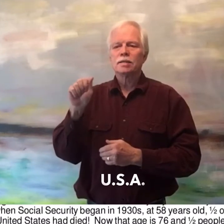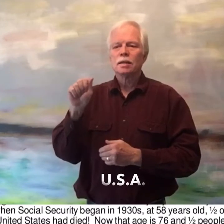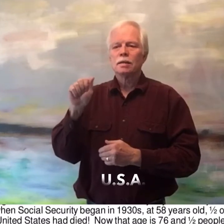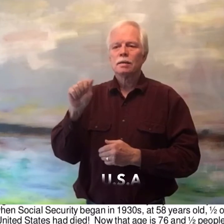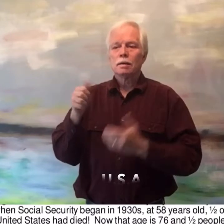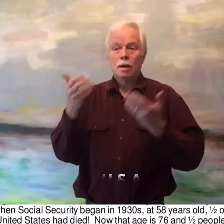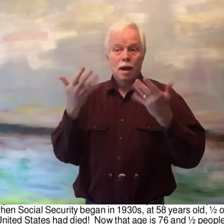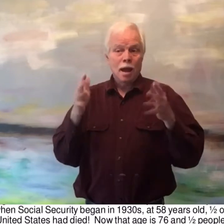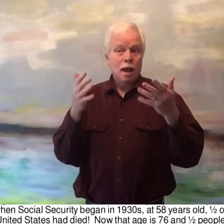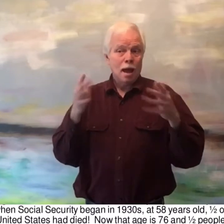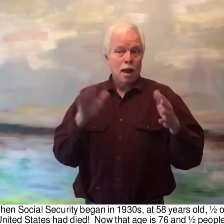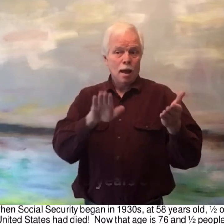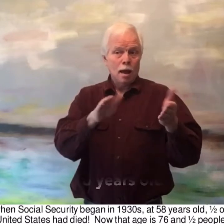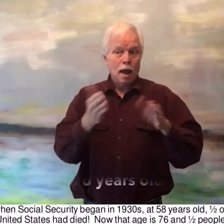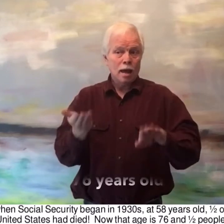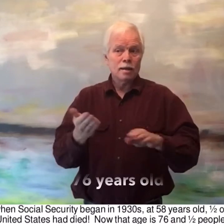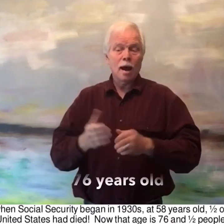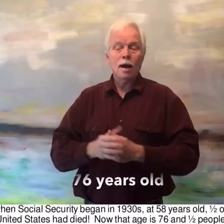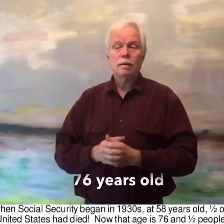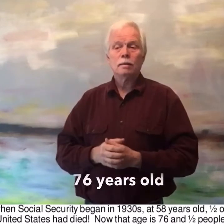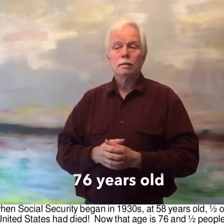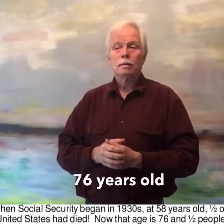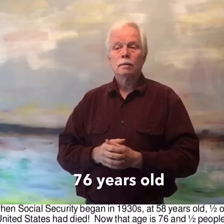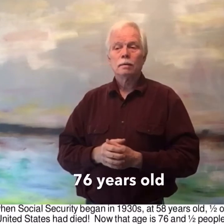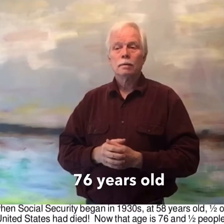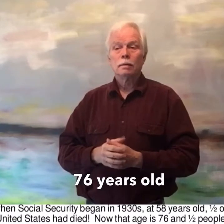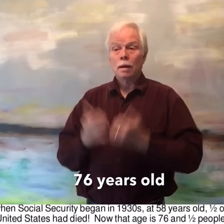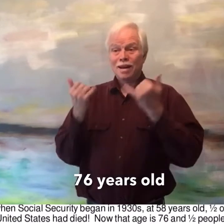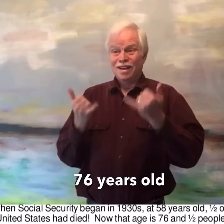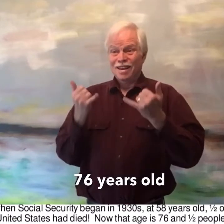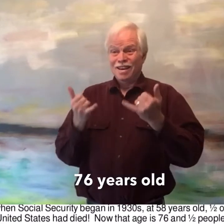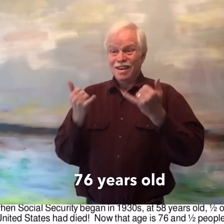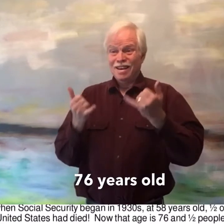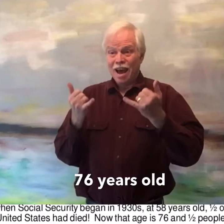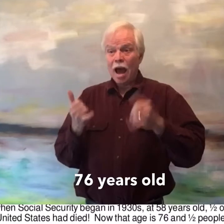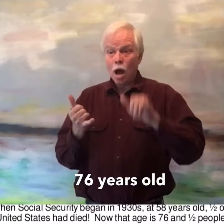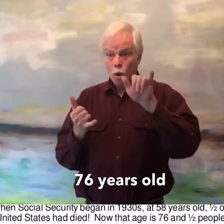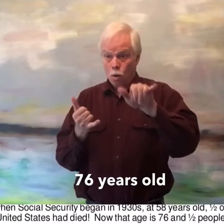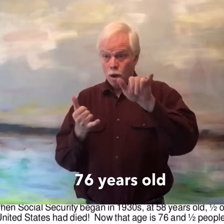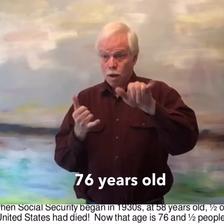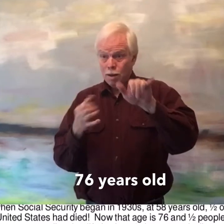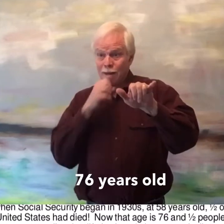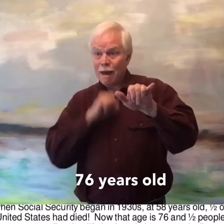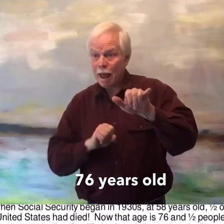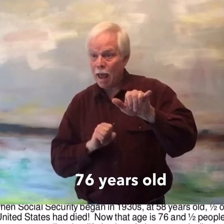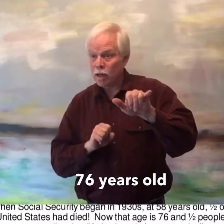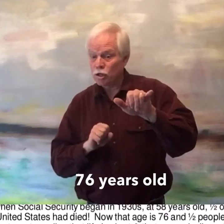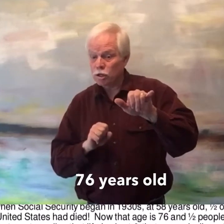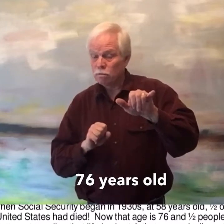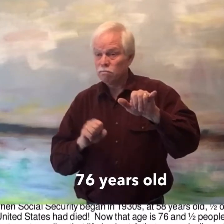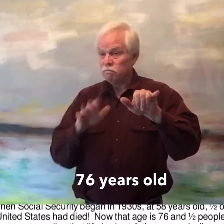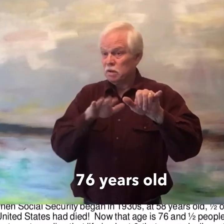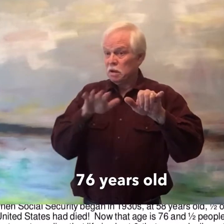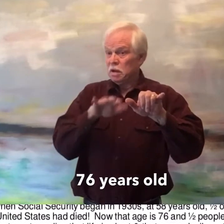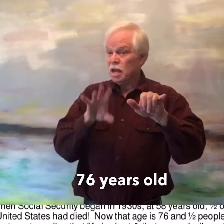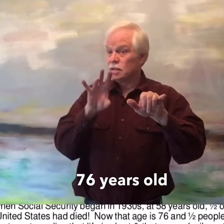had died. Now, that age is